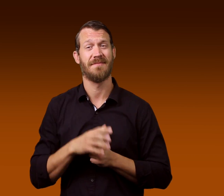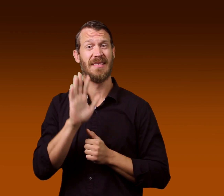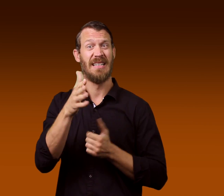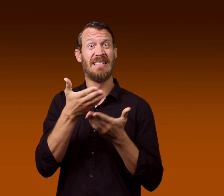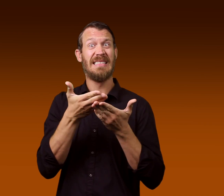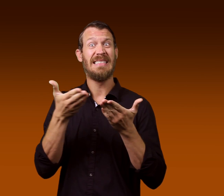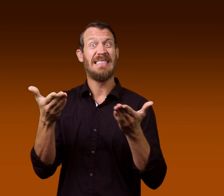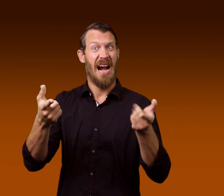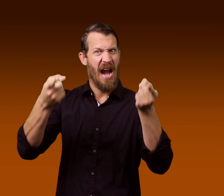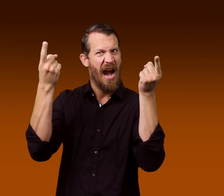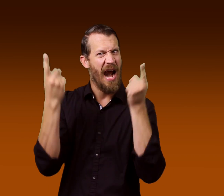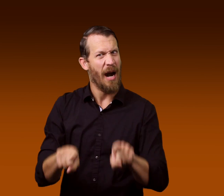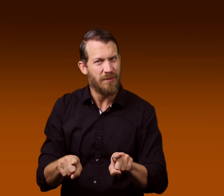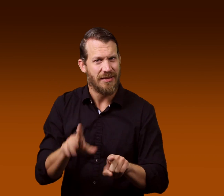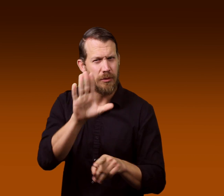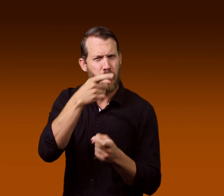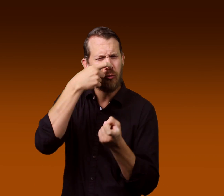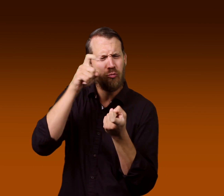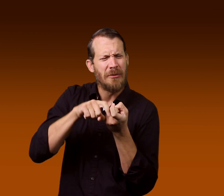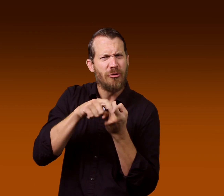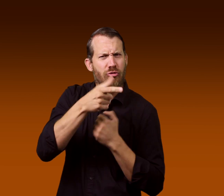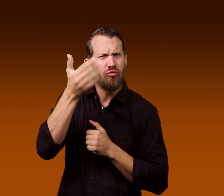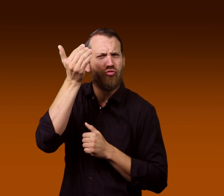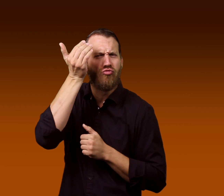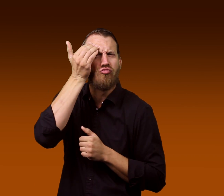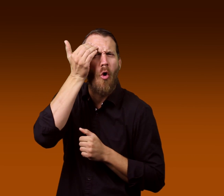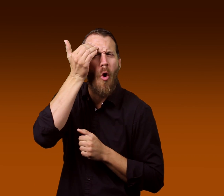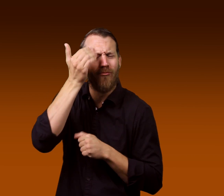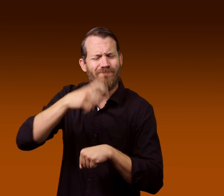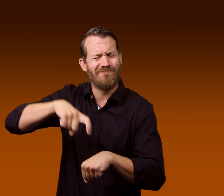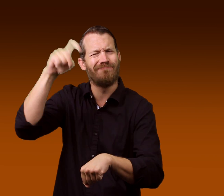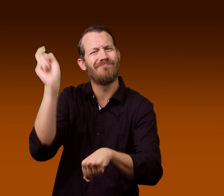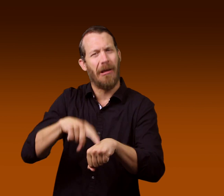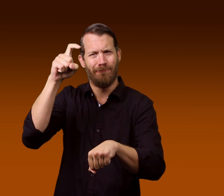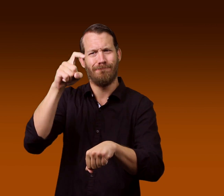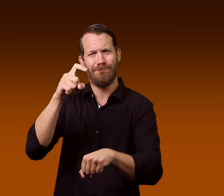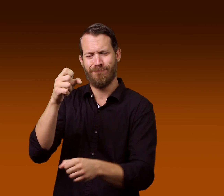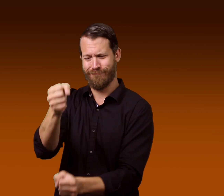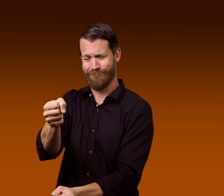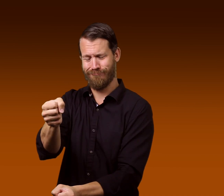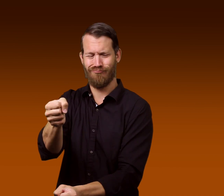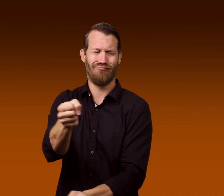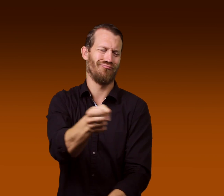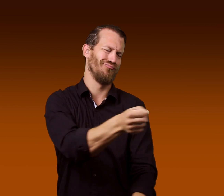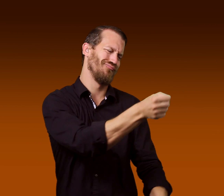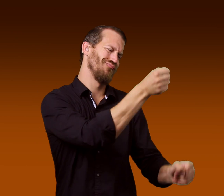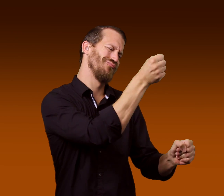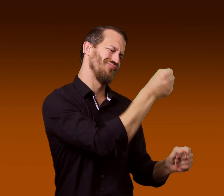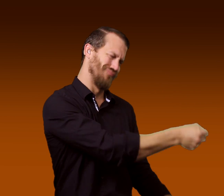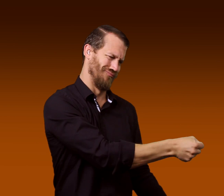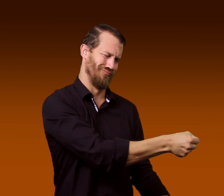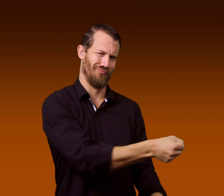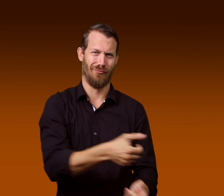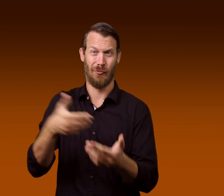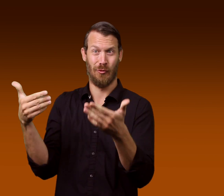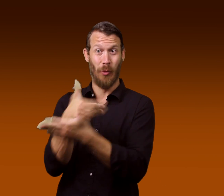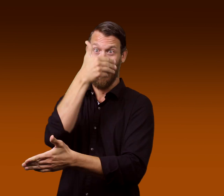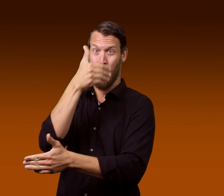these things happen, a witch knows it's time to put her old broom aside and have a new